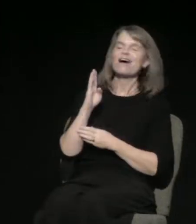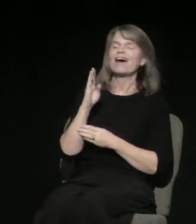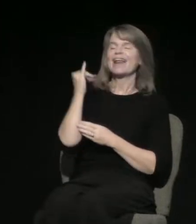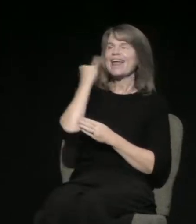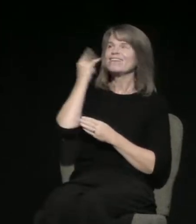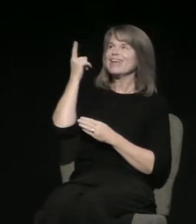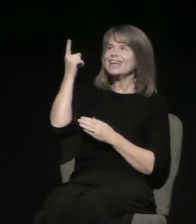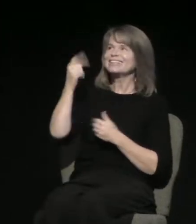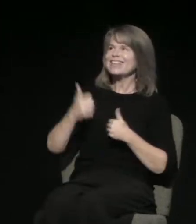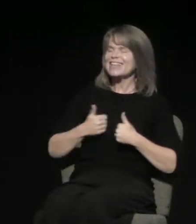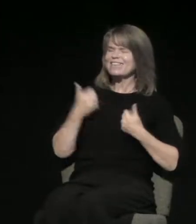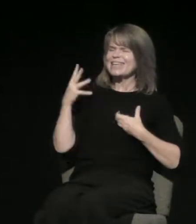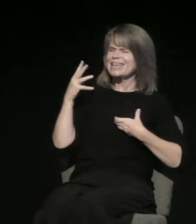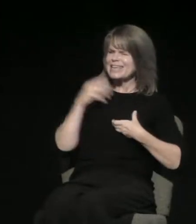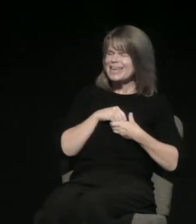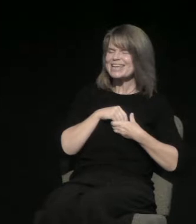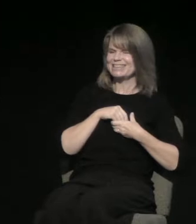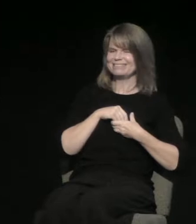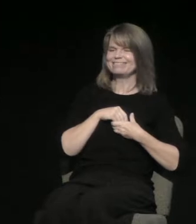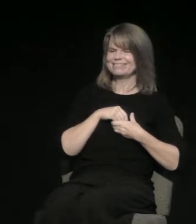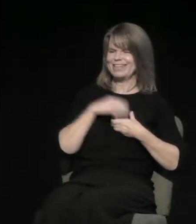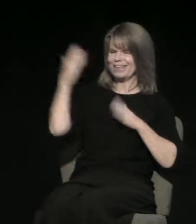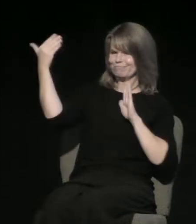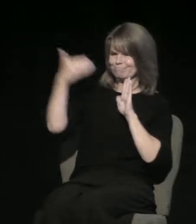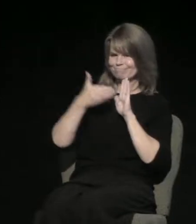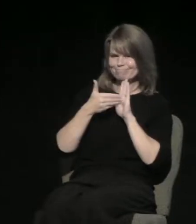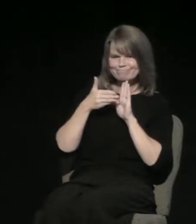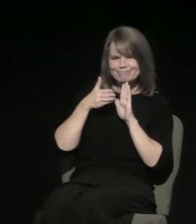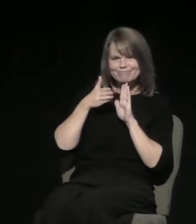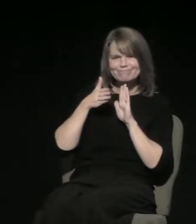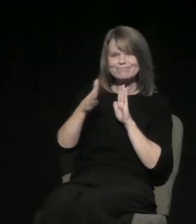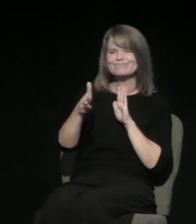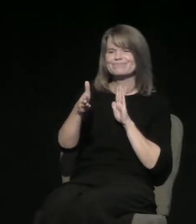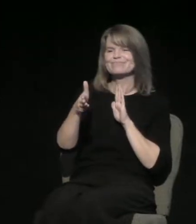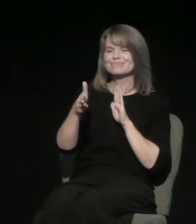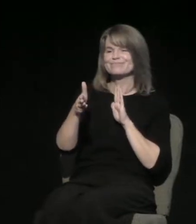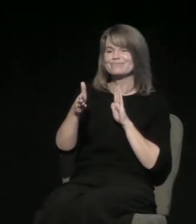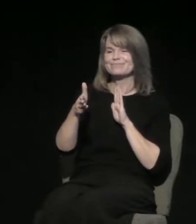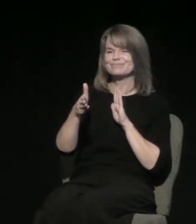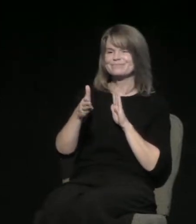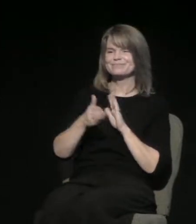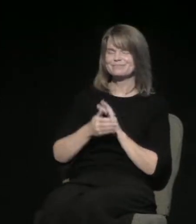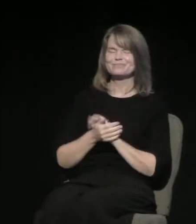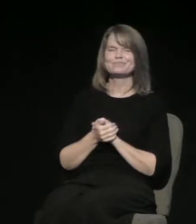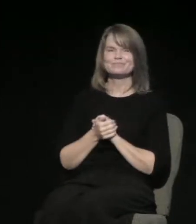He Is Living In You And That's Being Expressed Into The Lives Of Other People